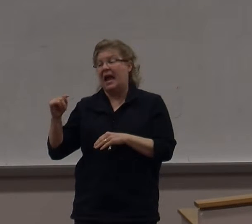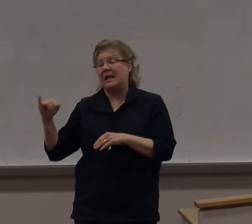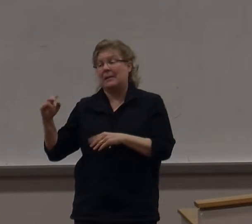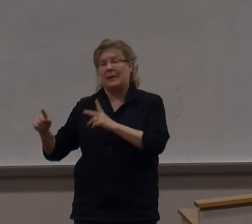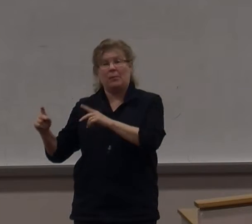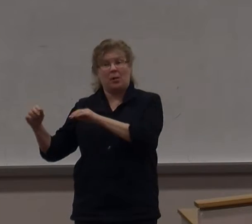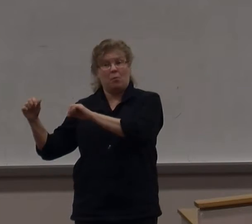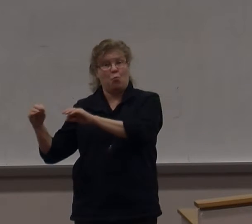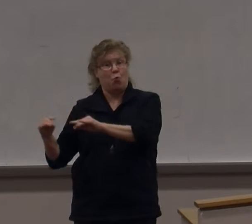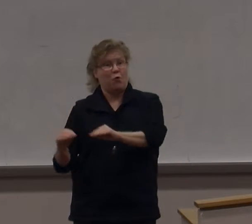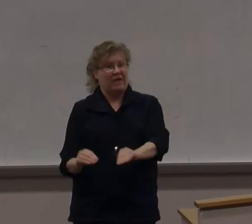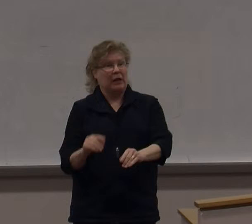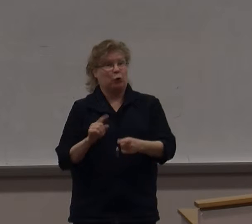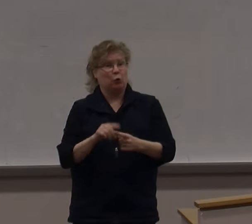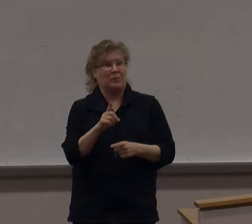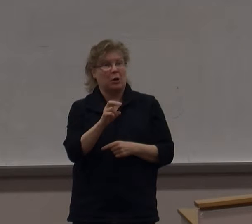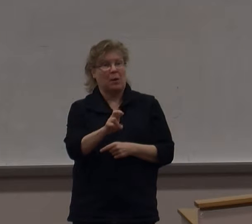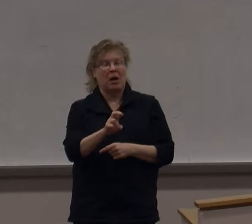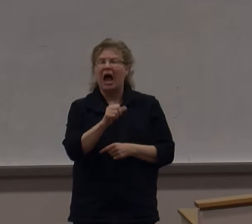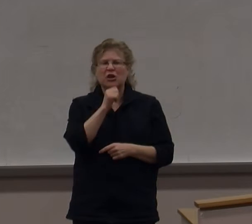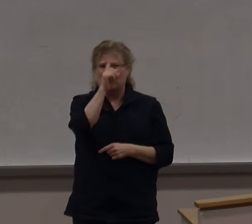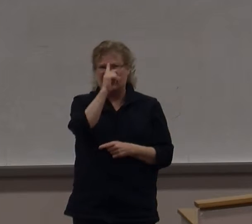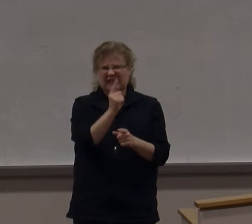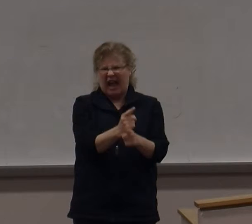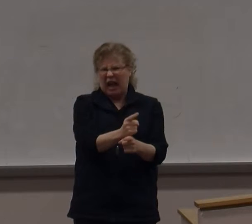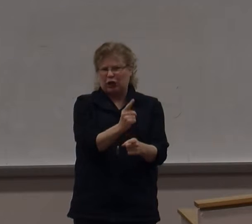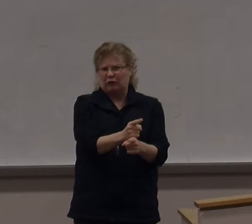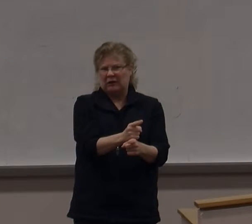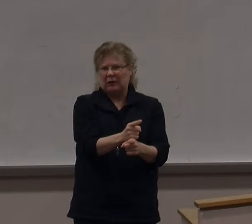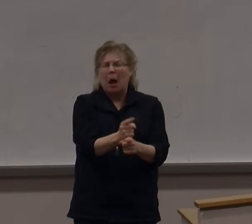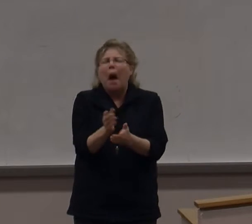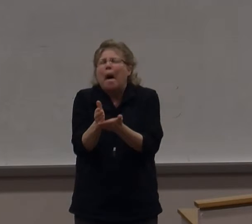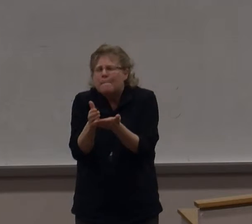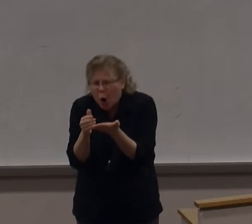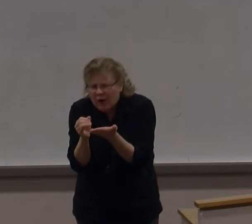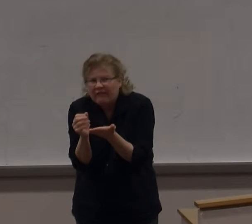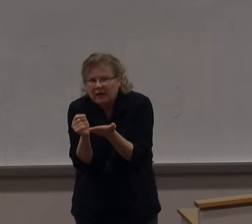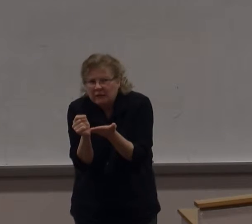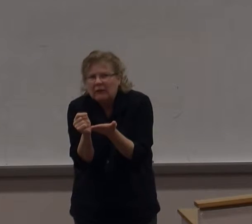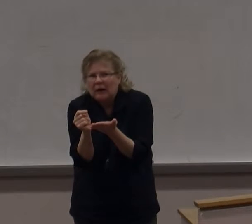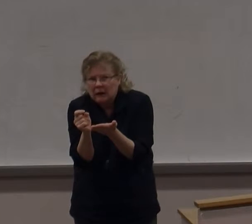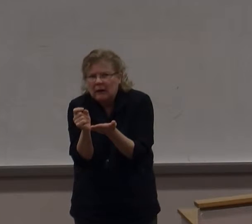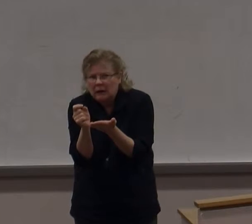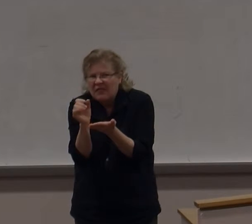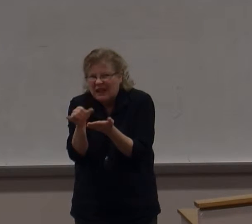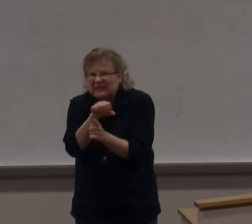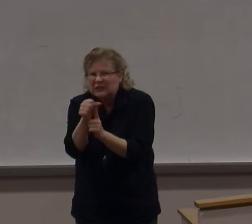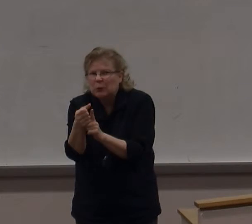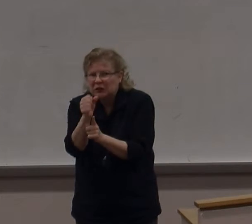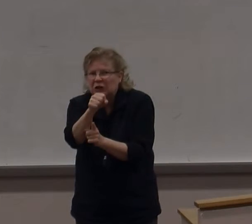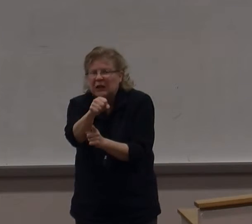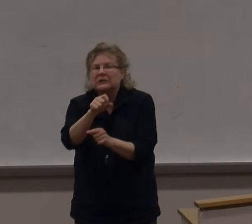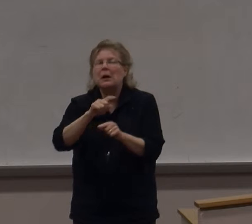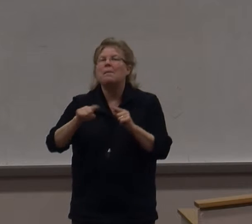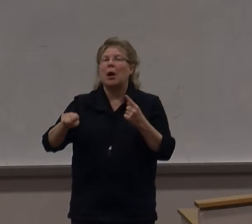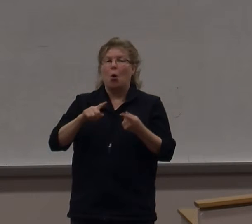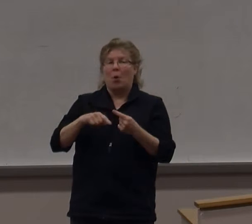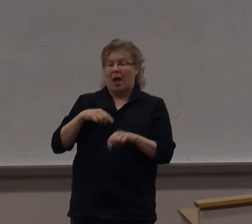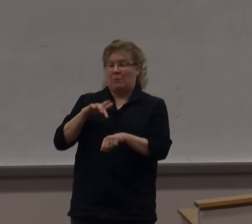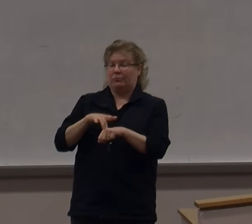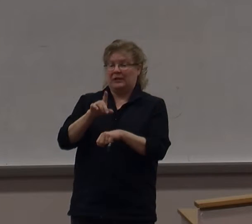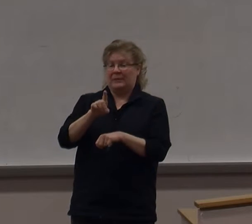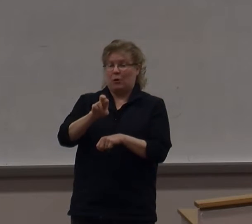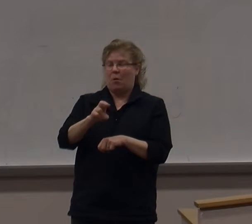accurate. I think that's part of the diaspora. But when I was there, I came in contact